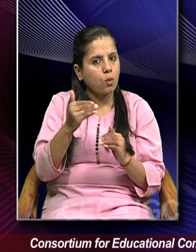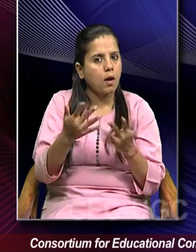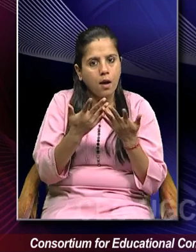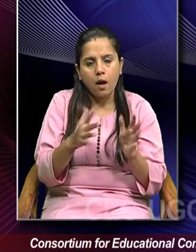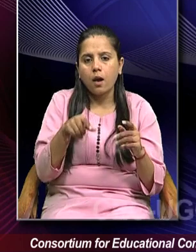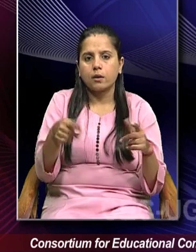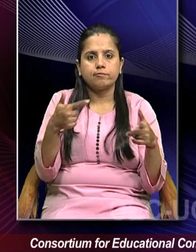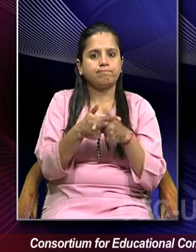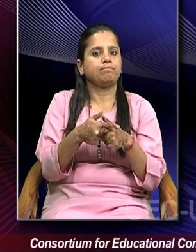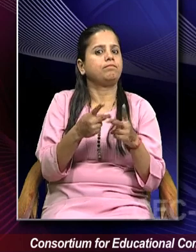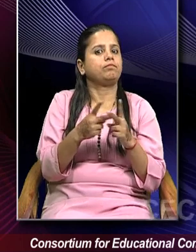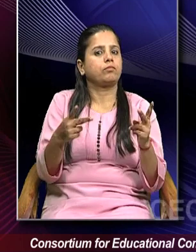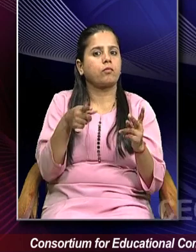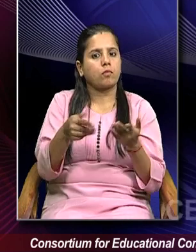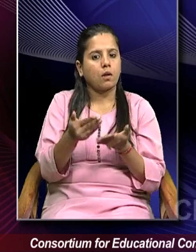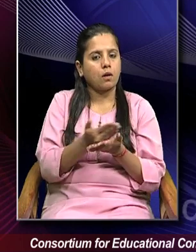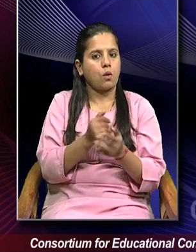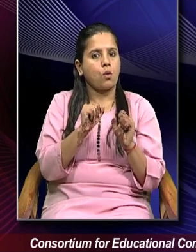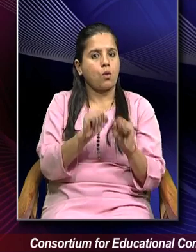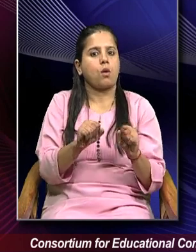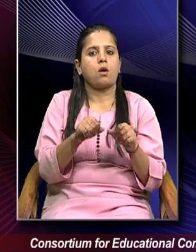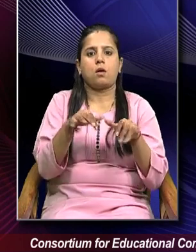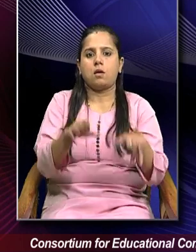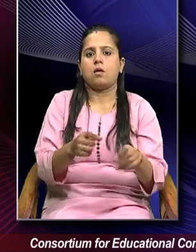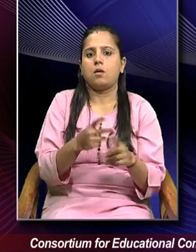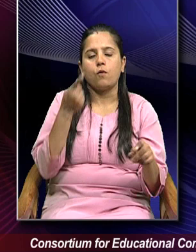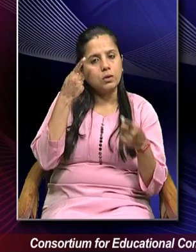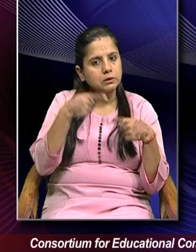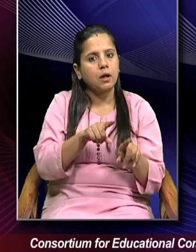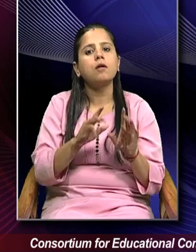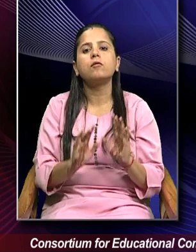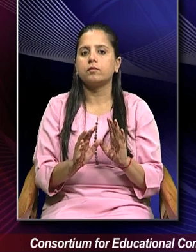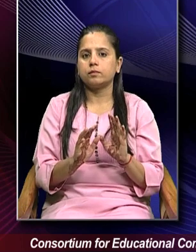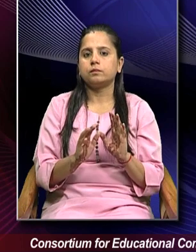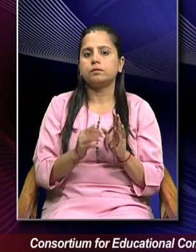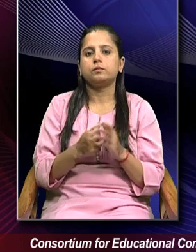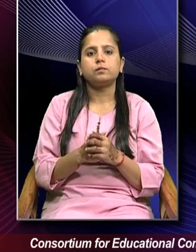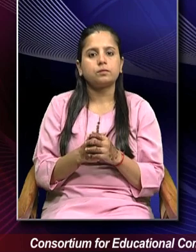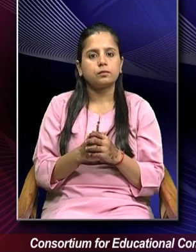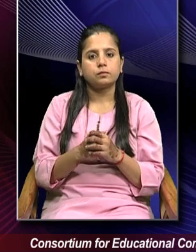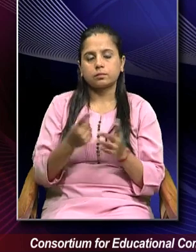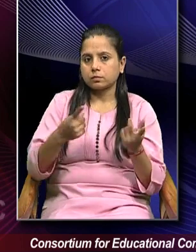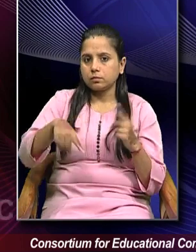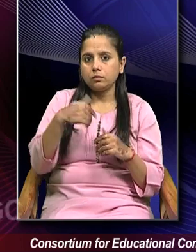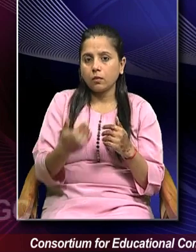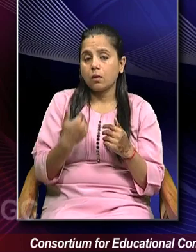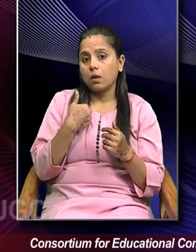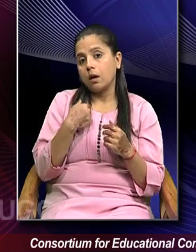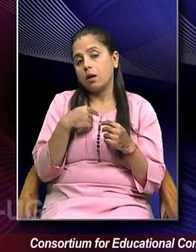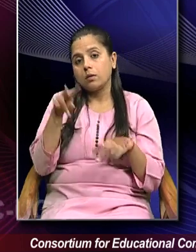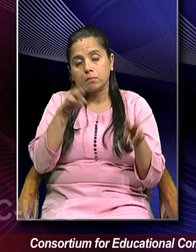of a conflict to secure these kinds of positions for themselves. And when we tend to